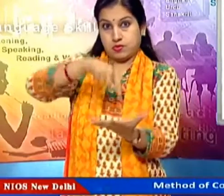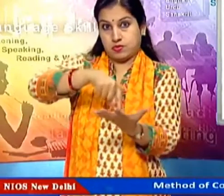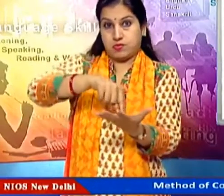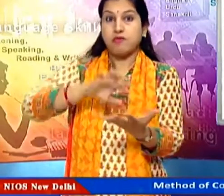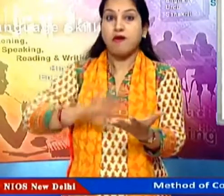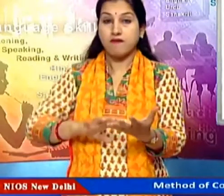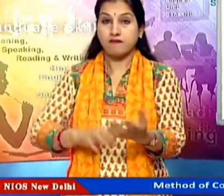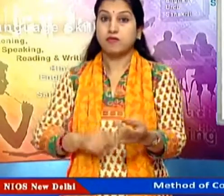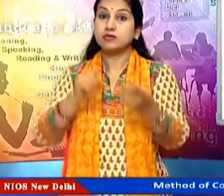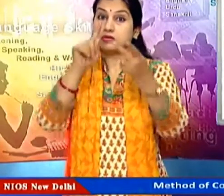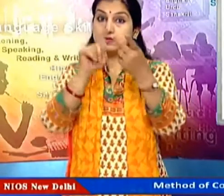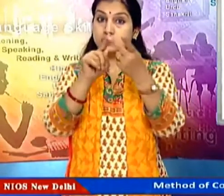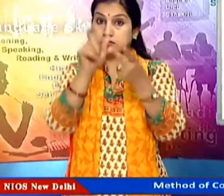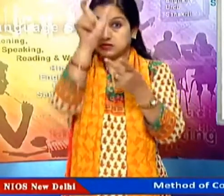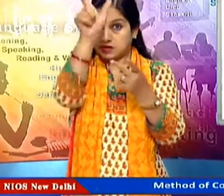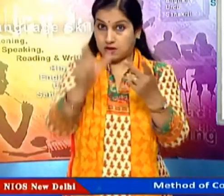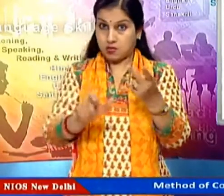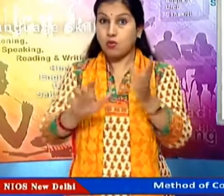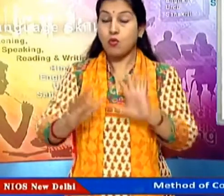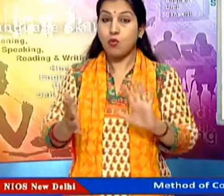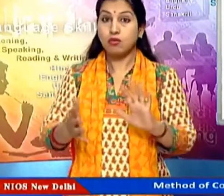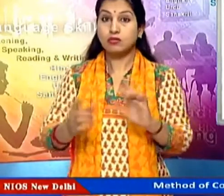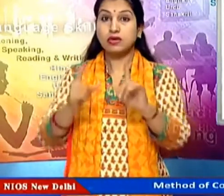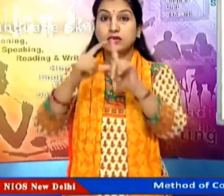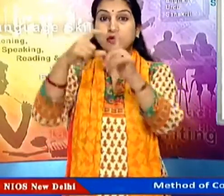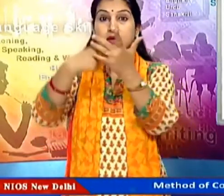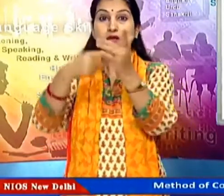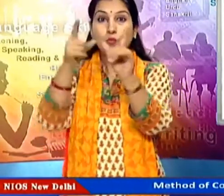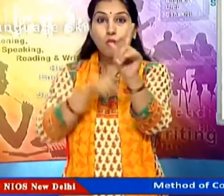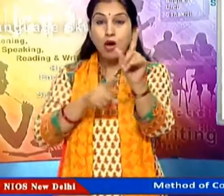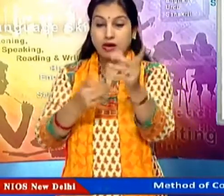The second column is of dry heat.